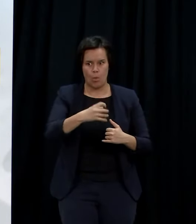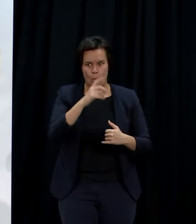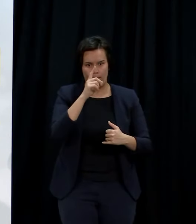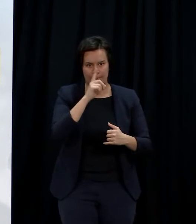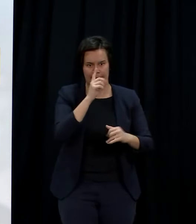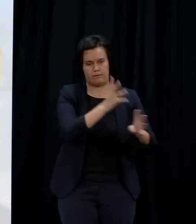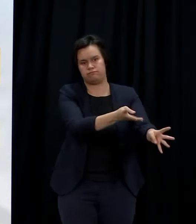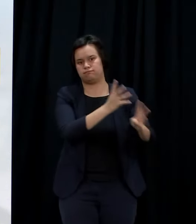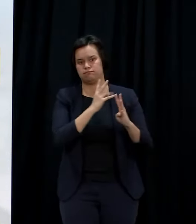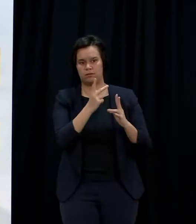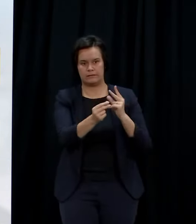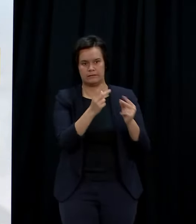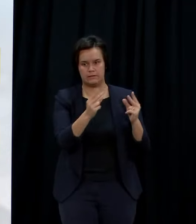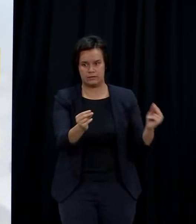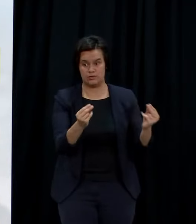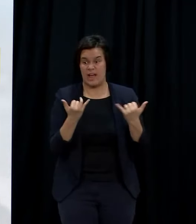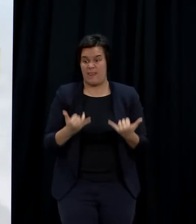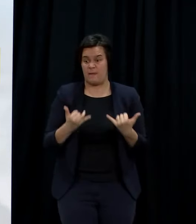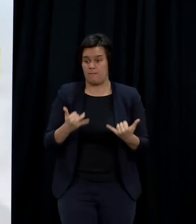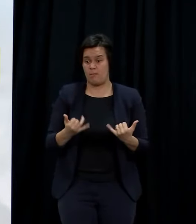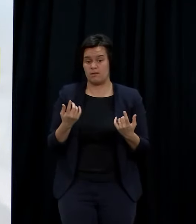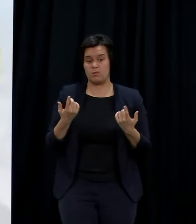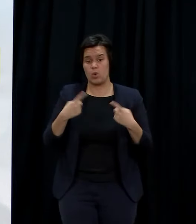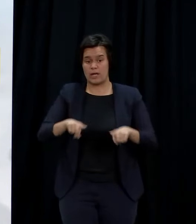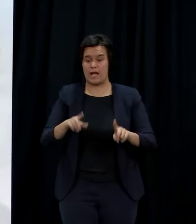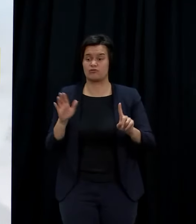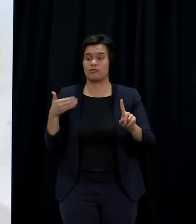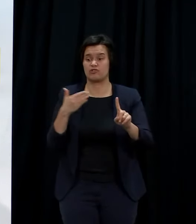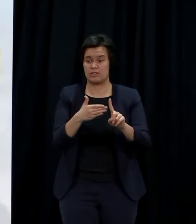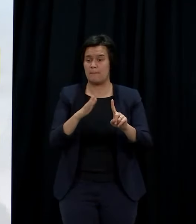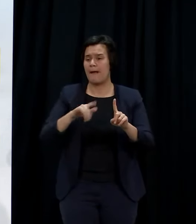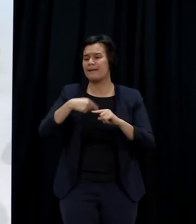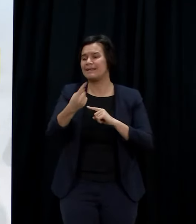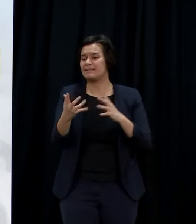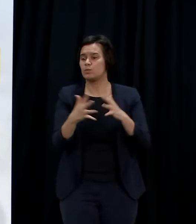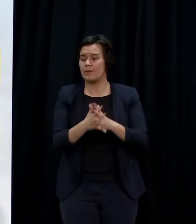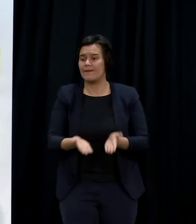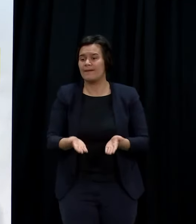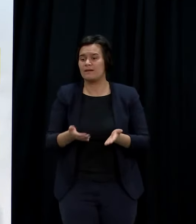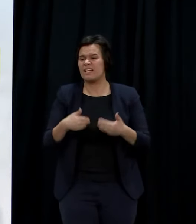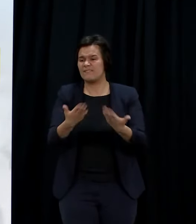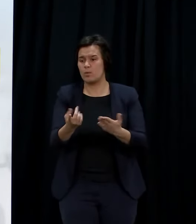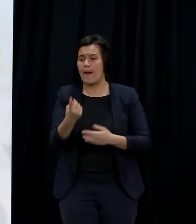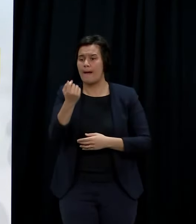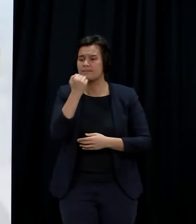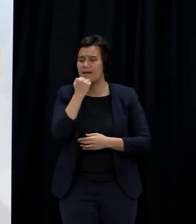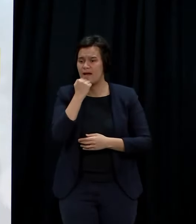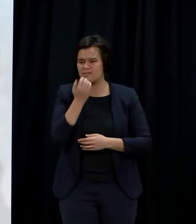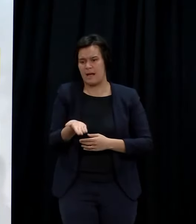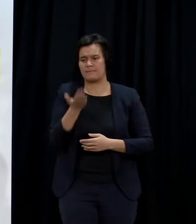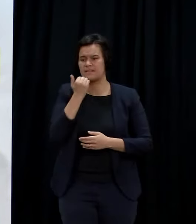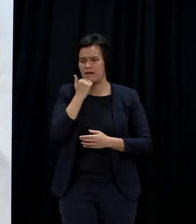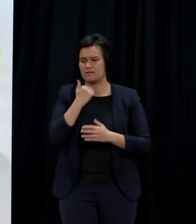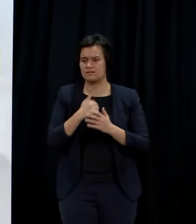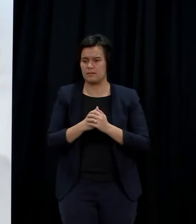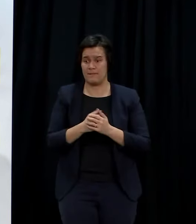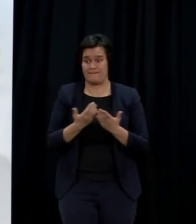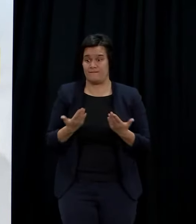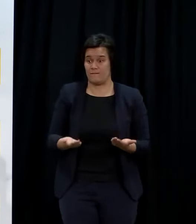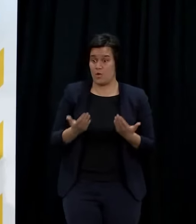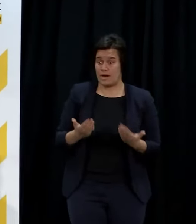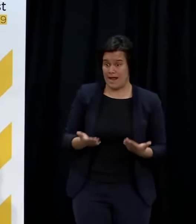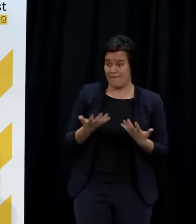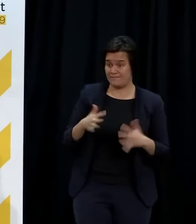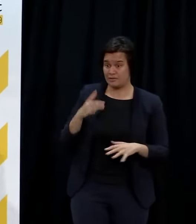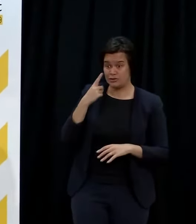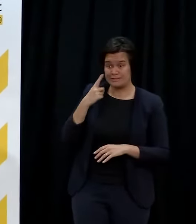a strategy at the moment to accommodate that growth, and I'll look to give you an update perhaps next week on that. In the meantime, you know